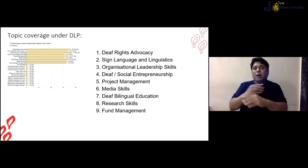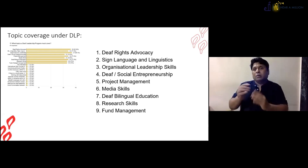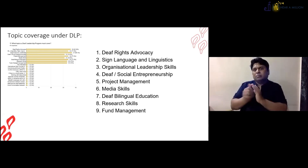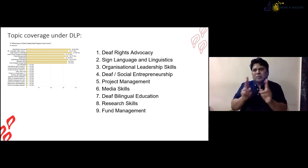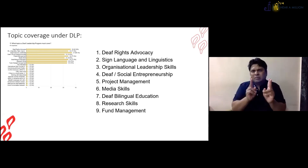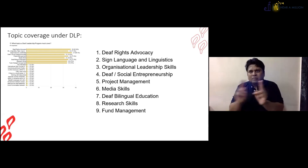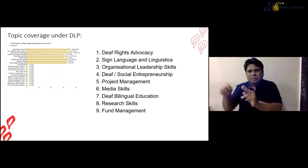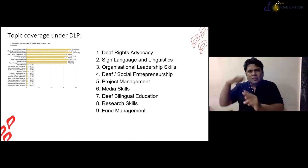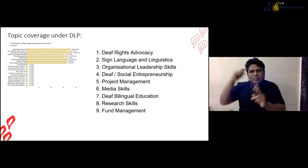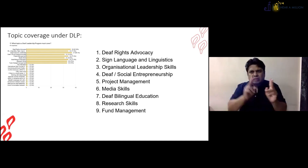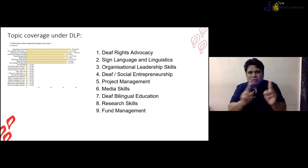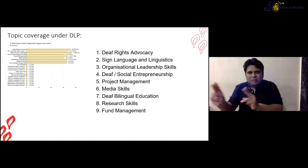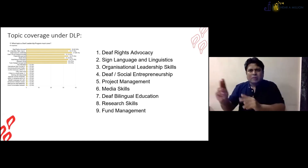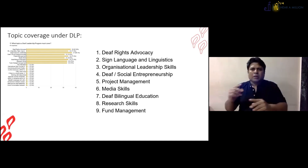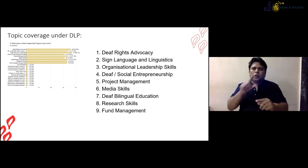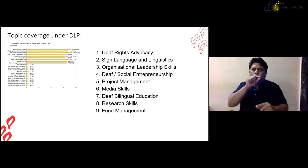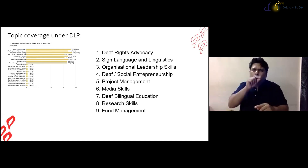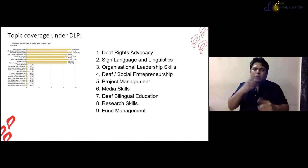Then media training,